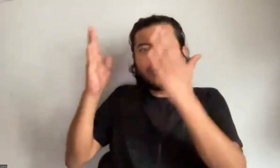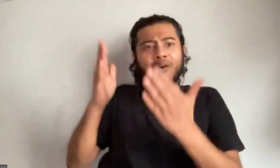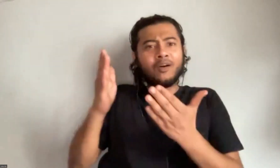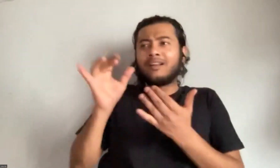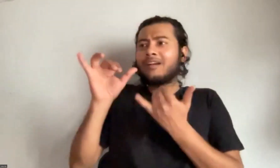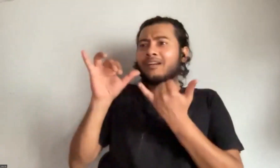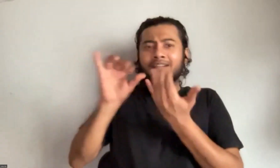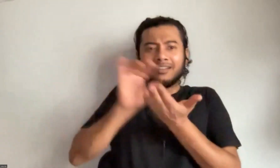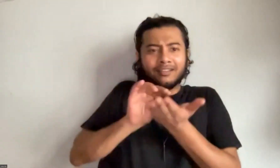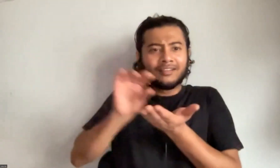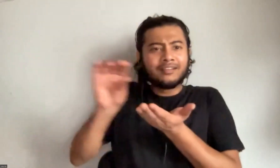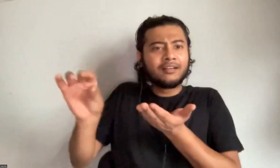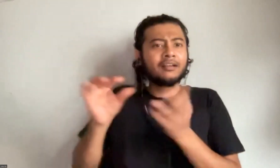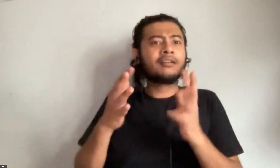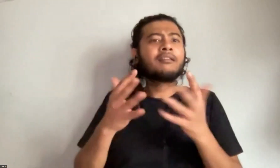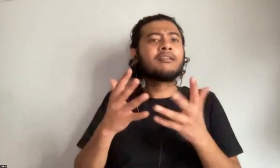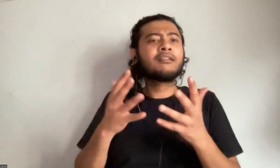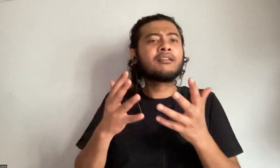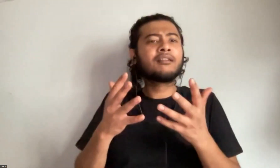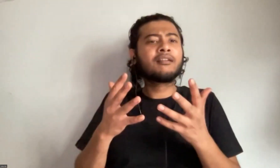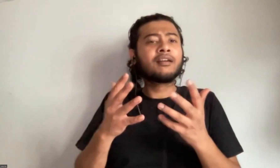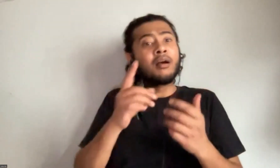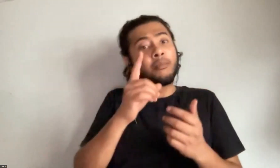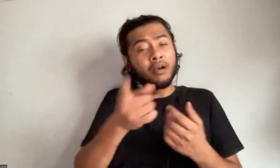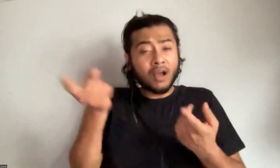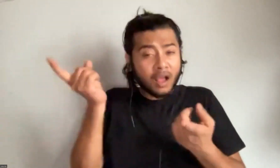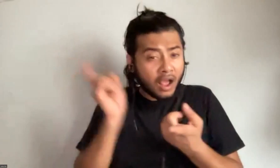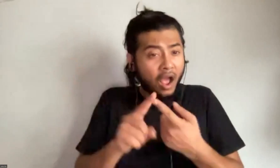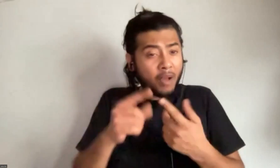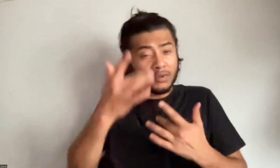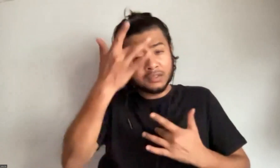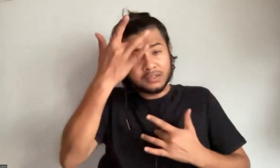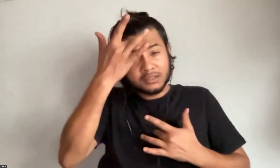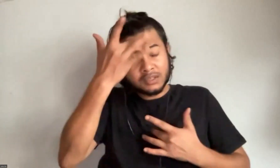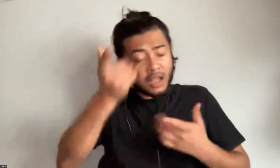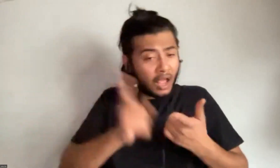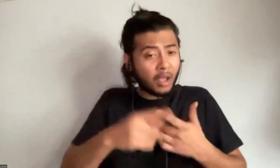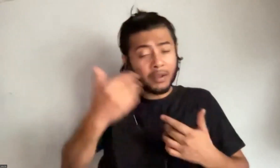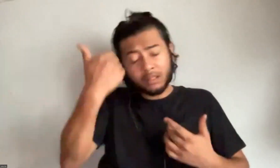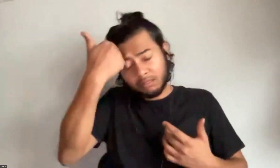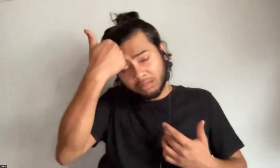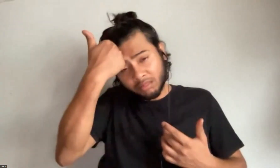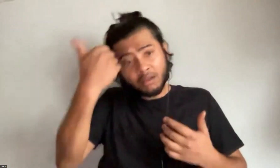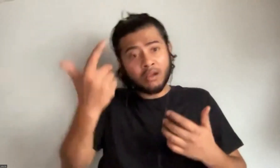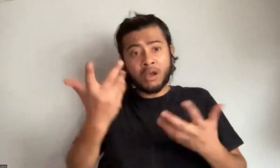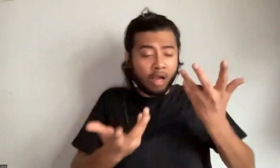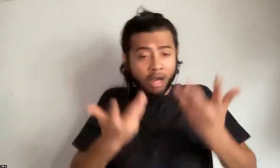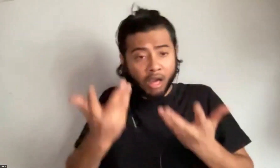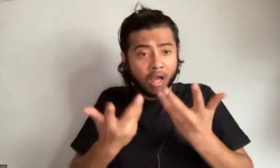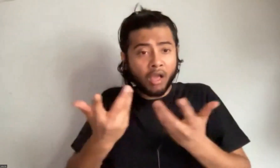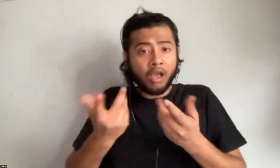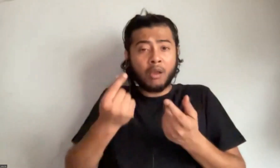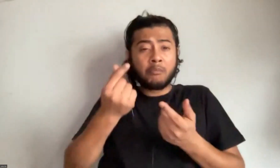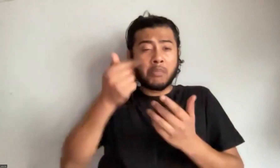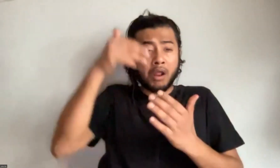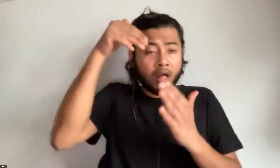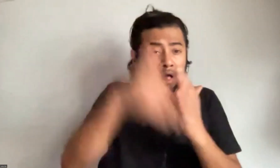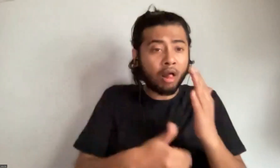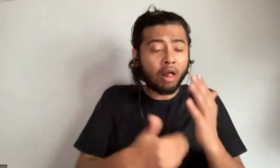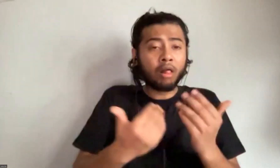karma that you have given me this punishment. Definitely, we will be suffering for some reason. But if we accept that, Krishna, whatever you